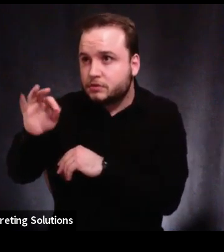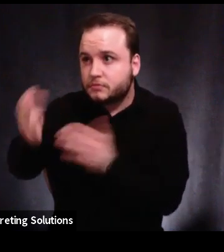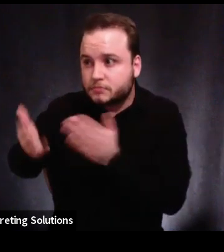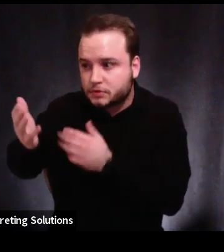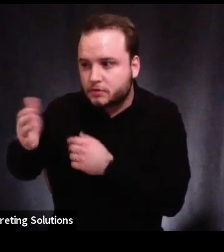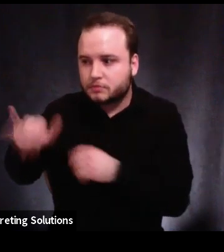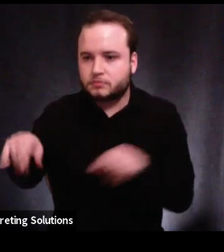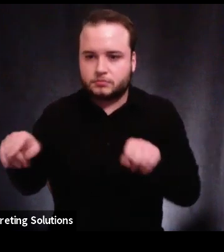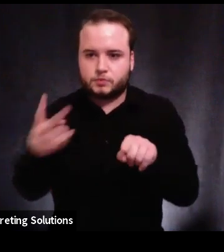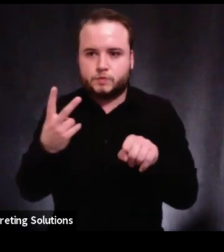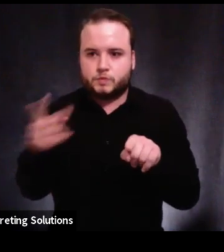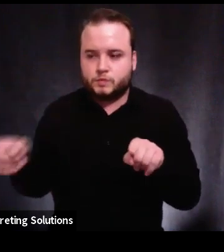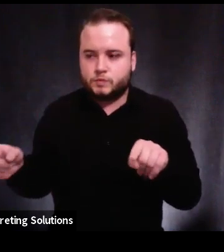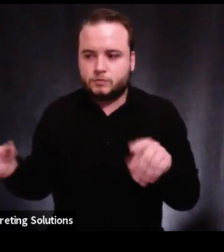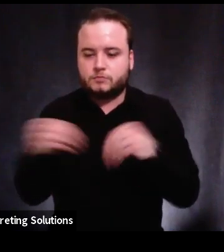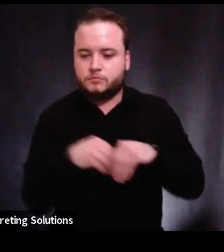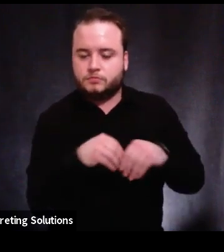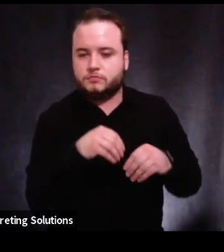disease.